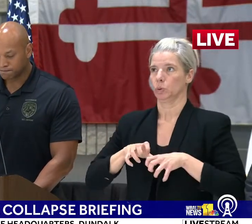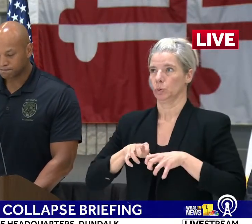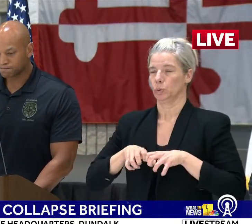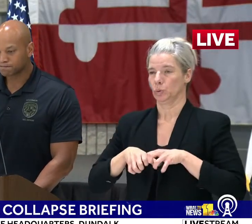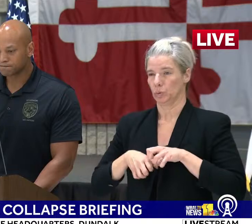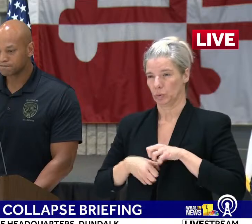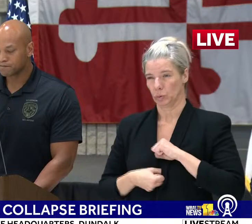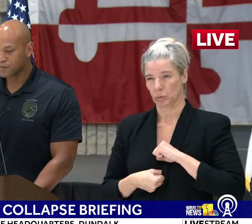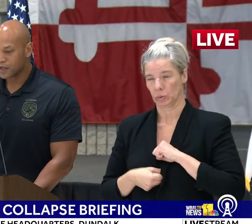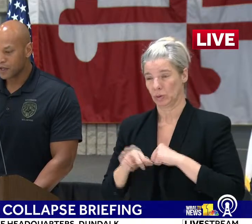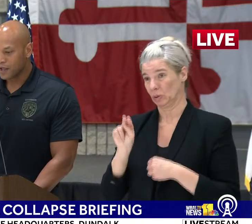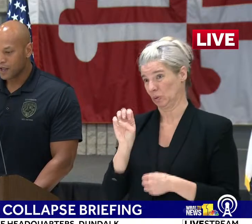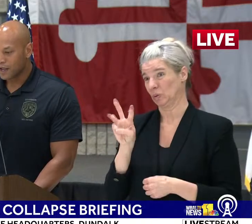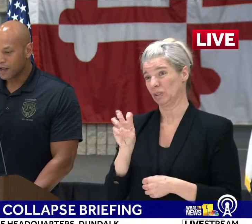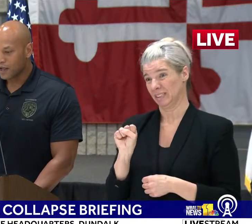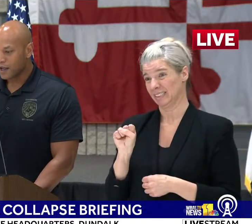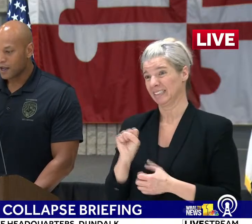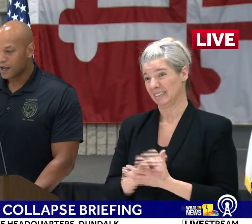And